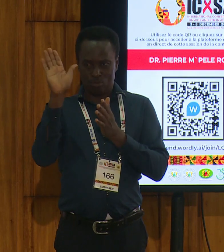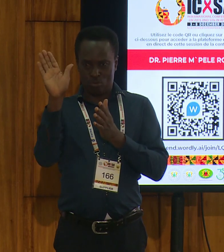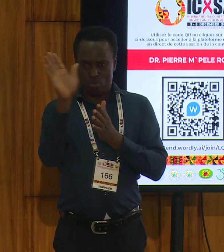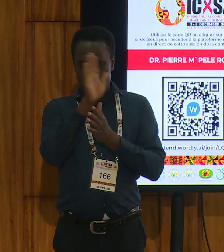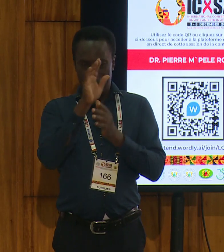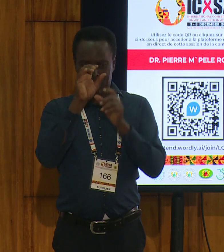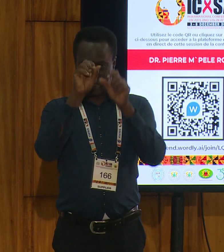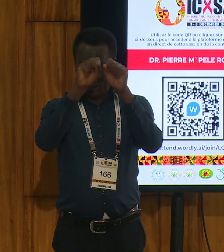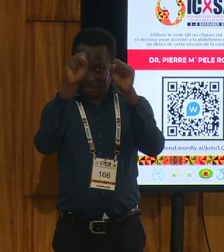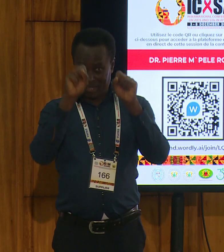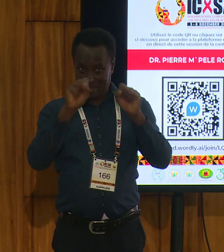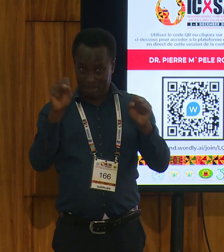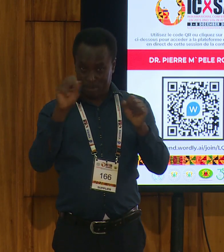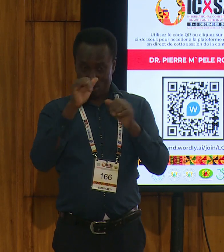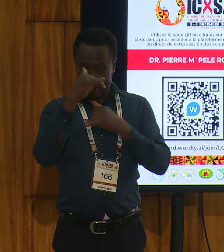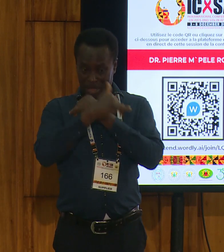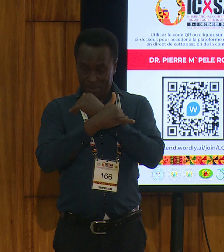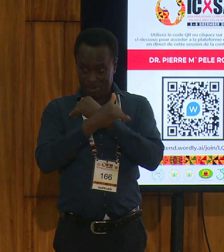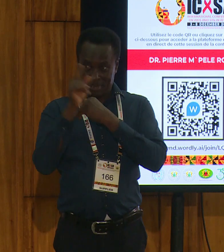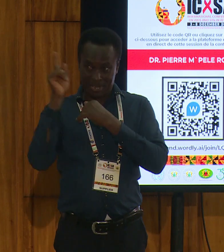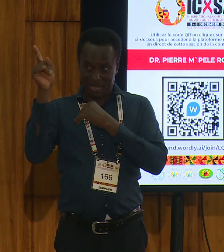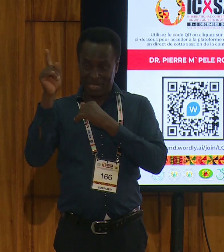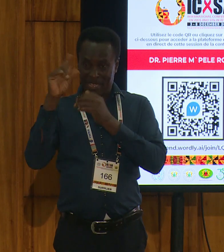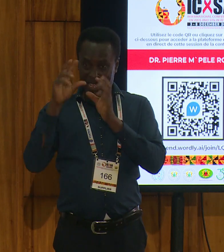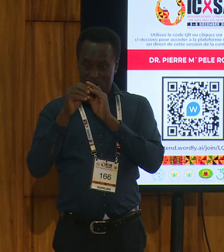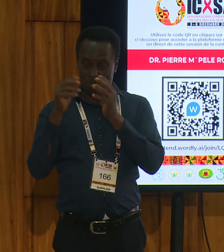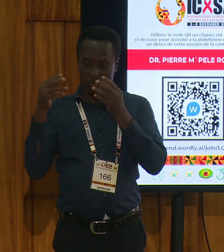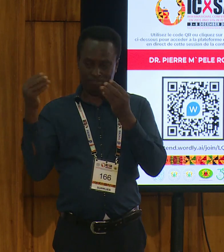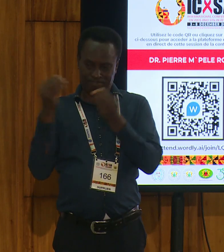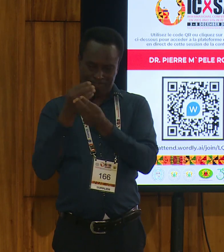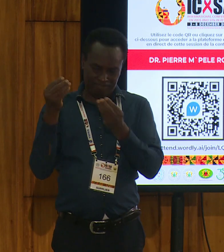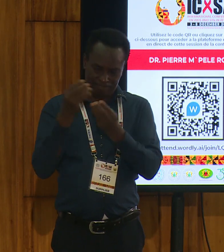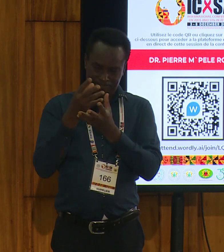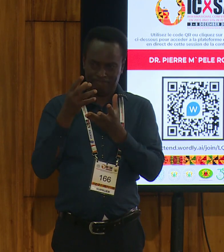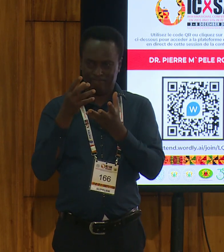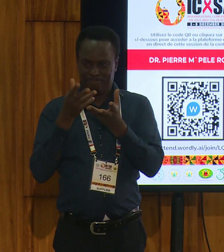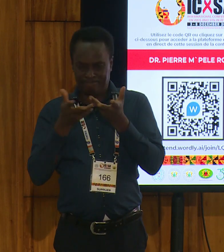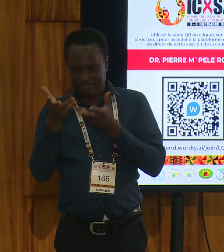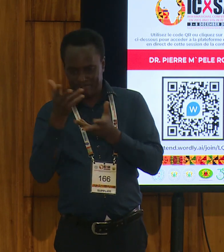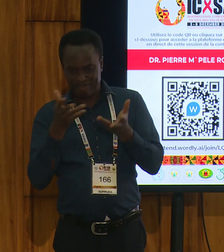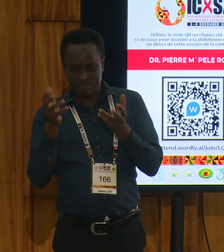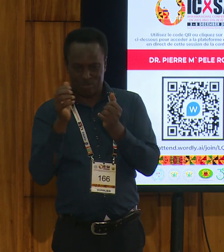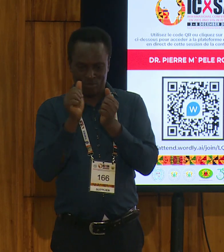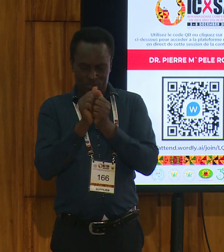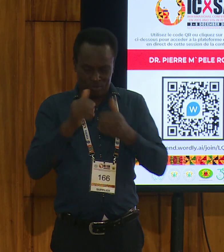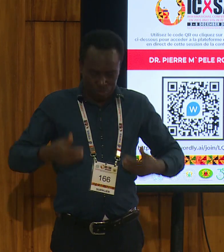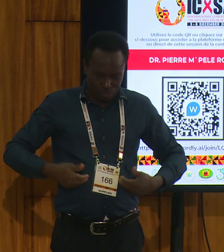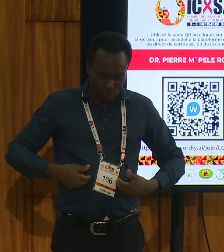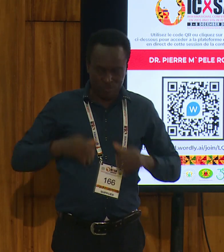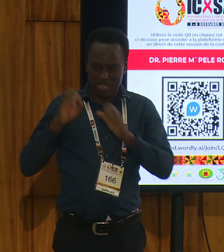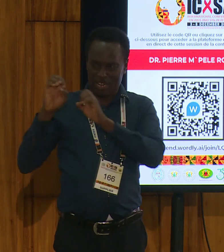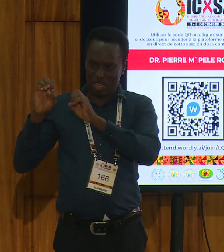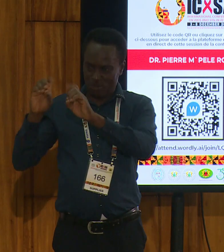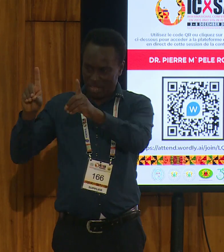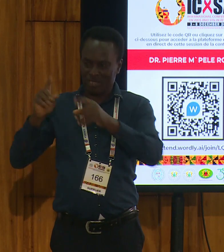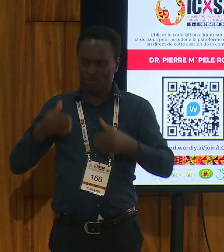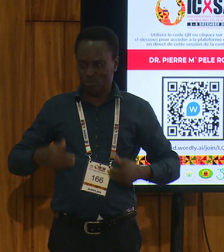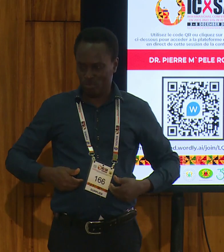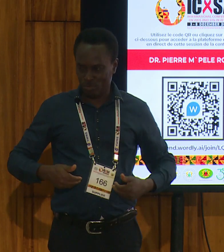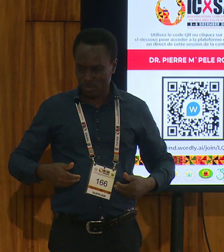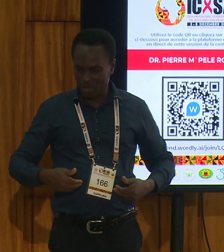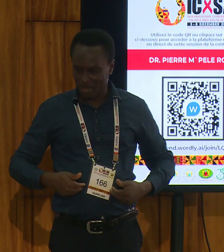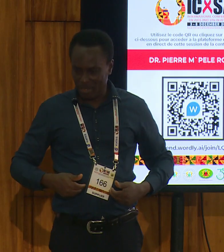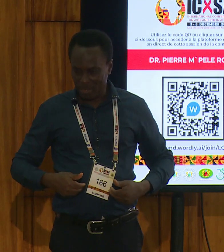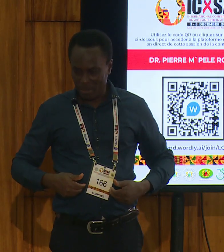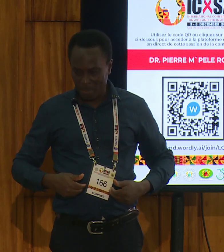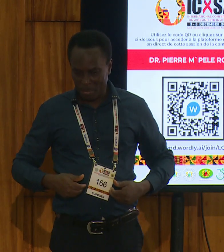till now, and your engagement in Equatorial Guinea and trying to mobilize the youth, educate the youth, get also